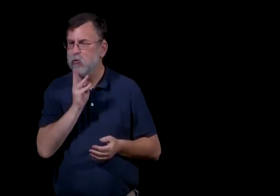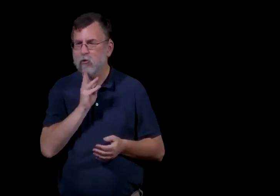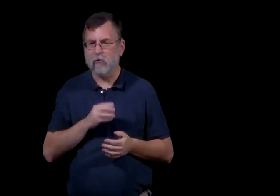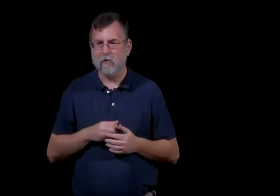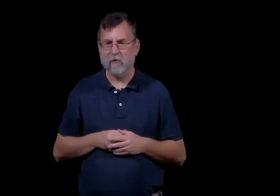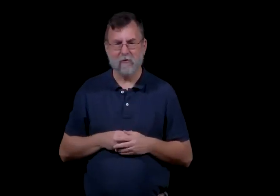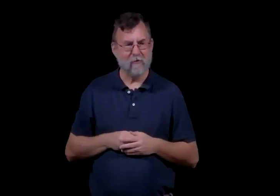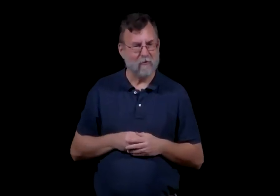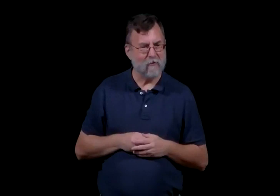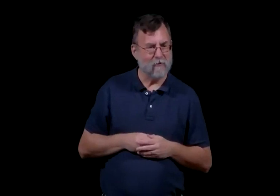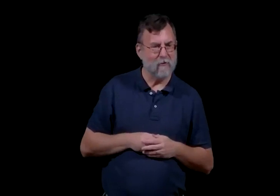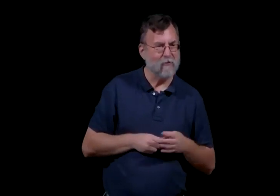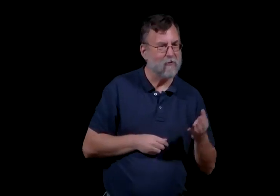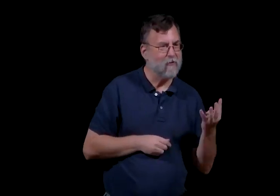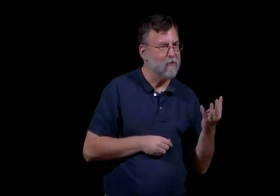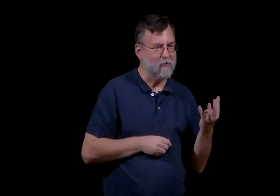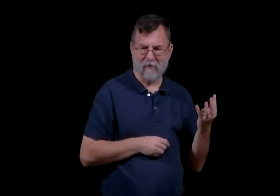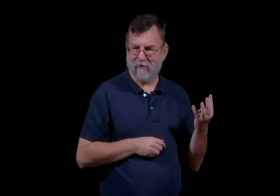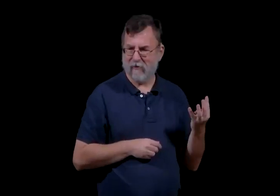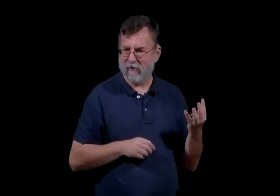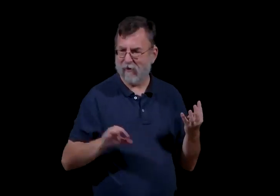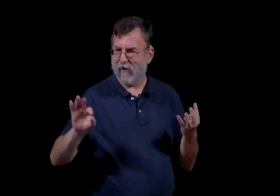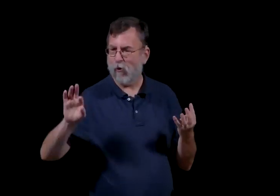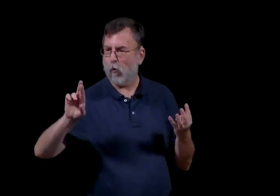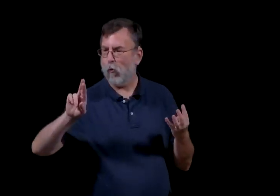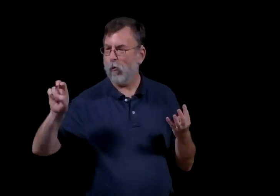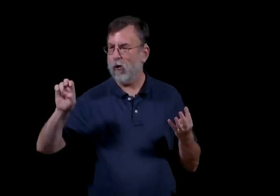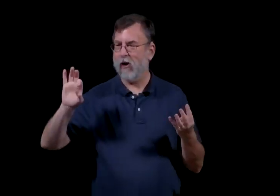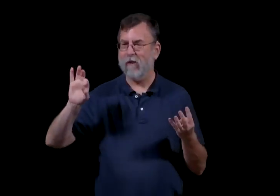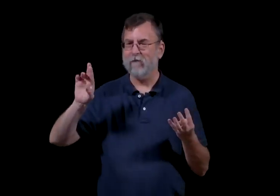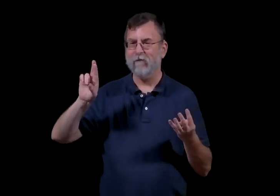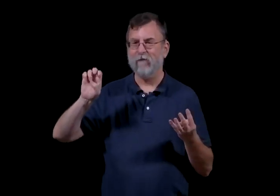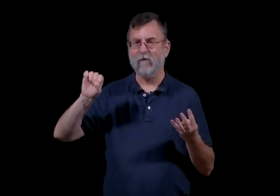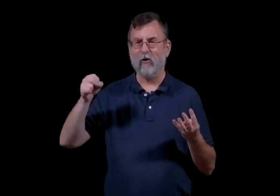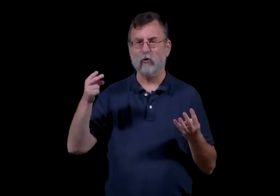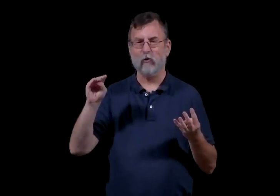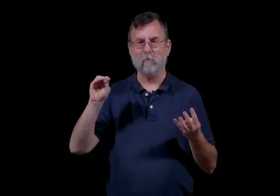Some of you have brought water this morning. That is for what? Refreshment.